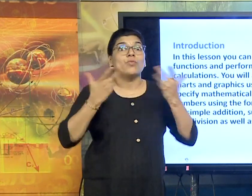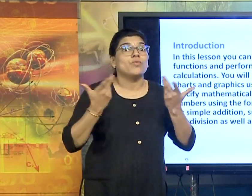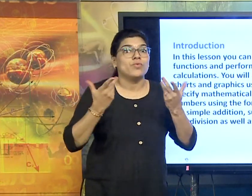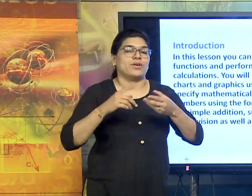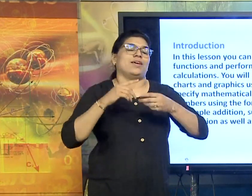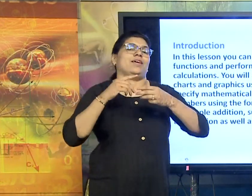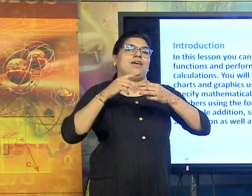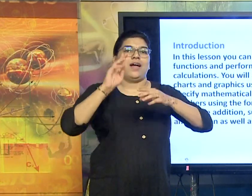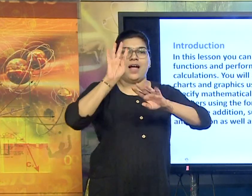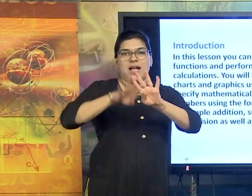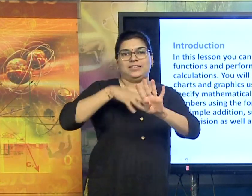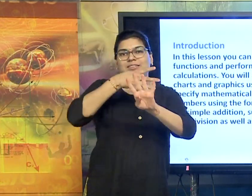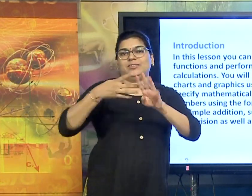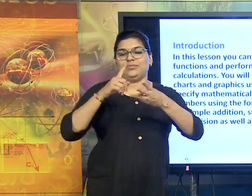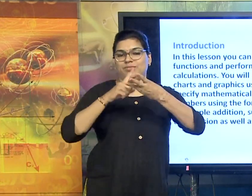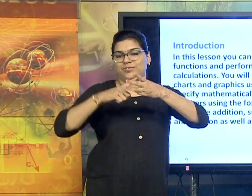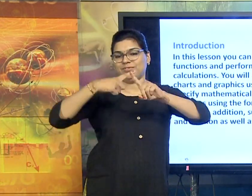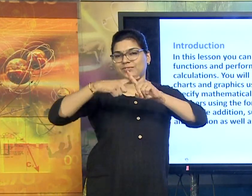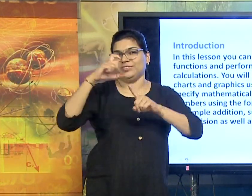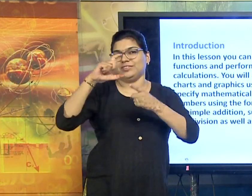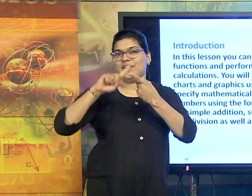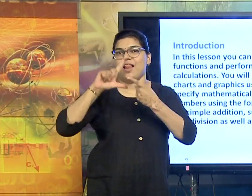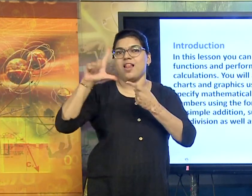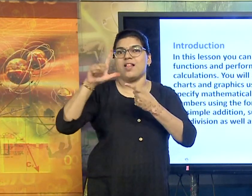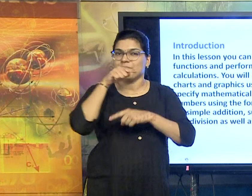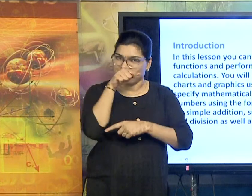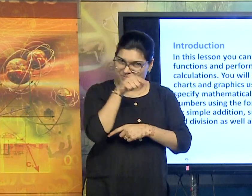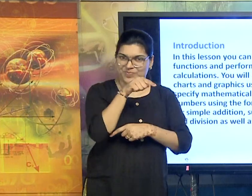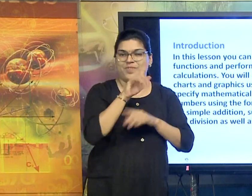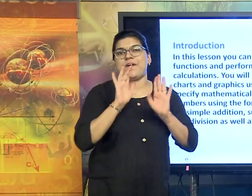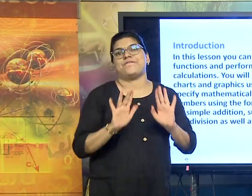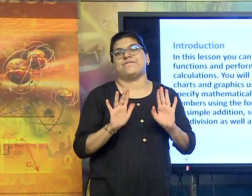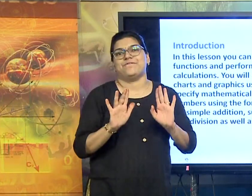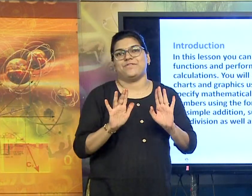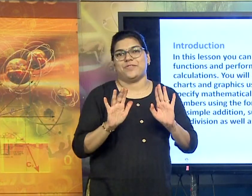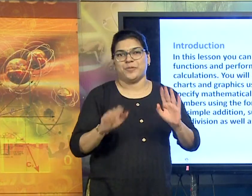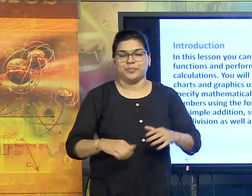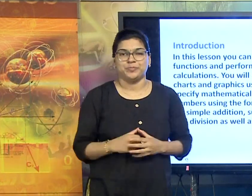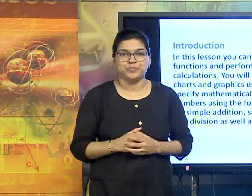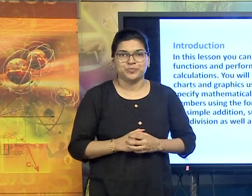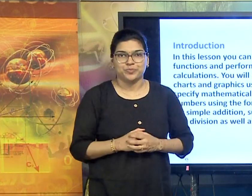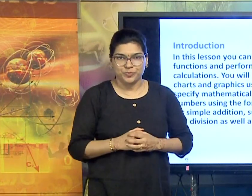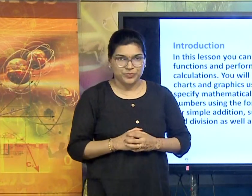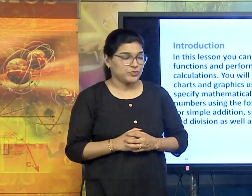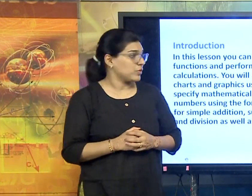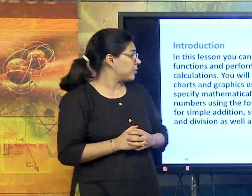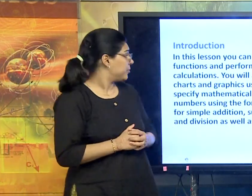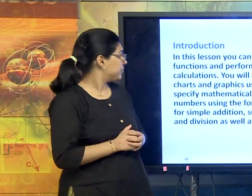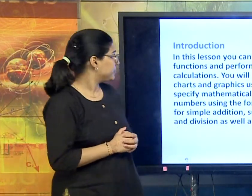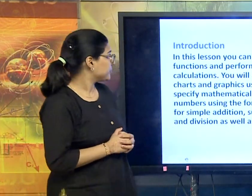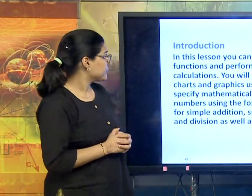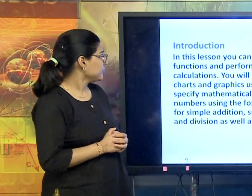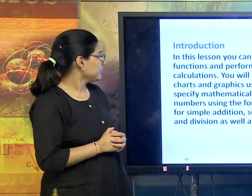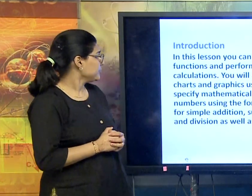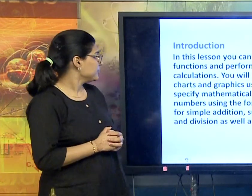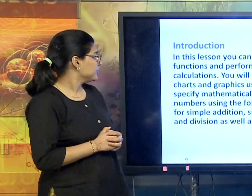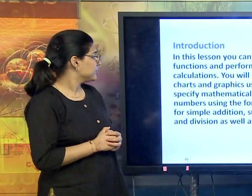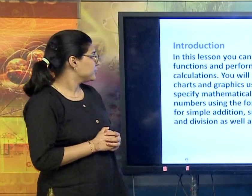mathematical calculations, and you may also have experienced the use of Excel